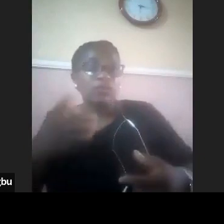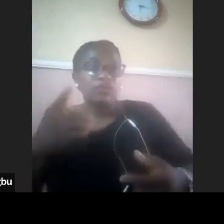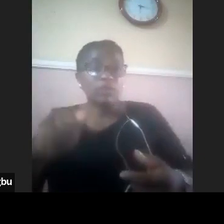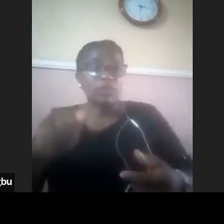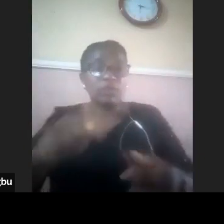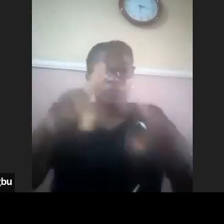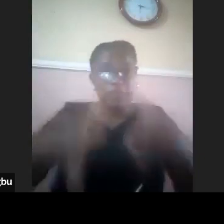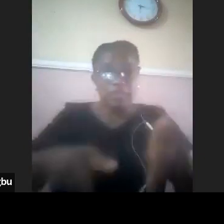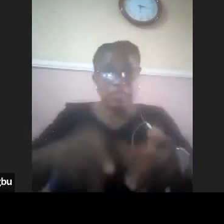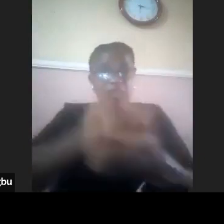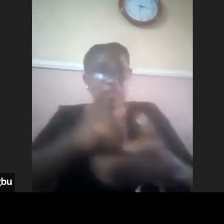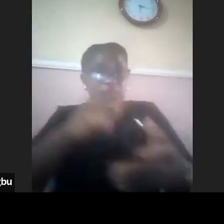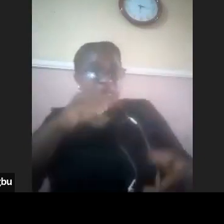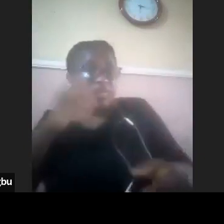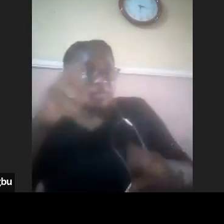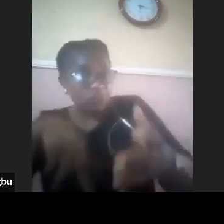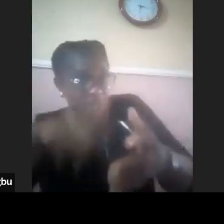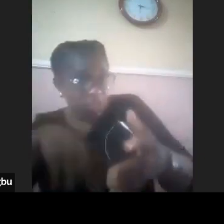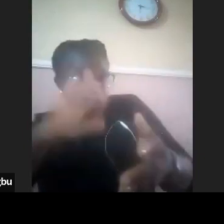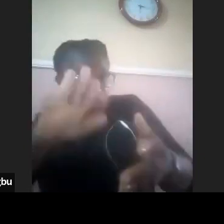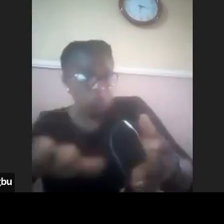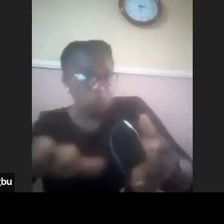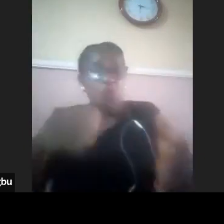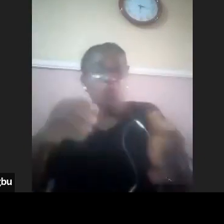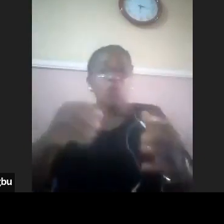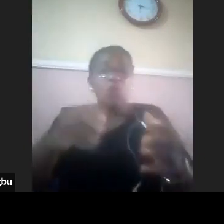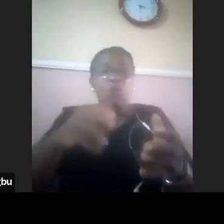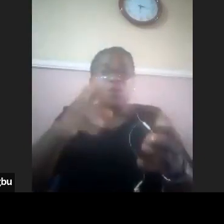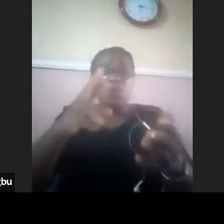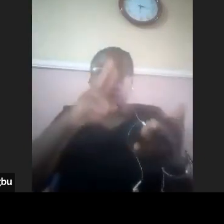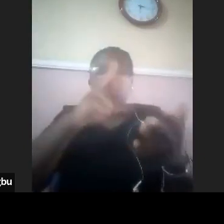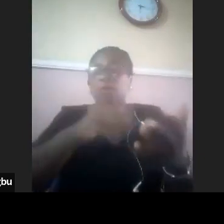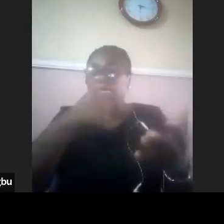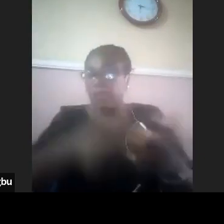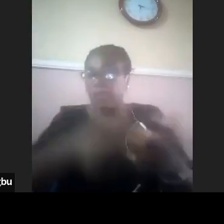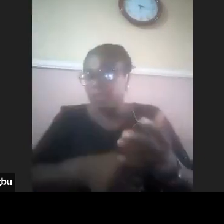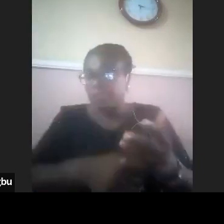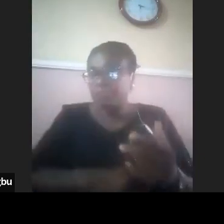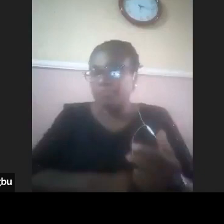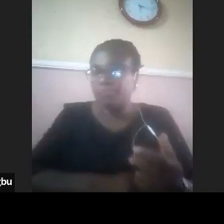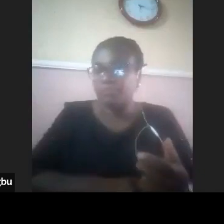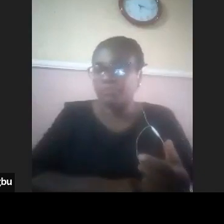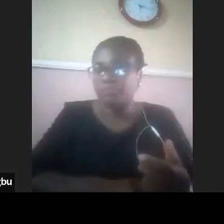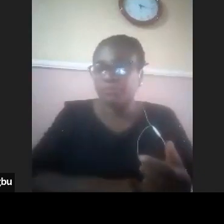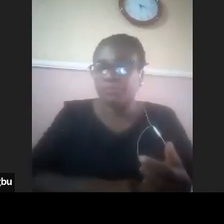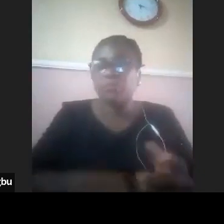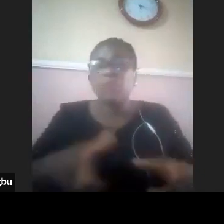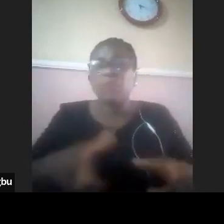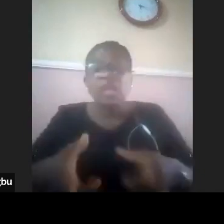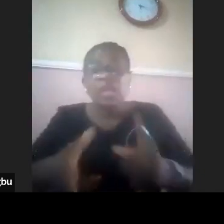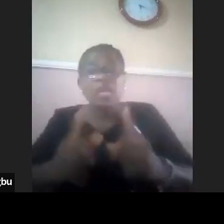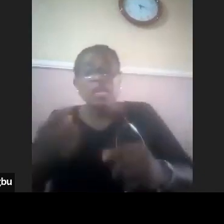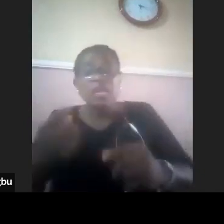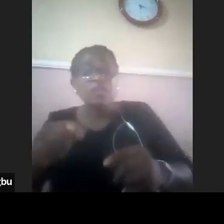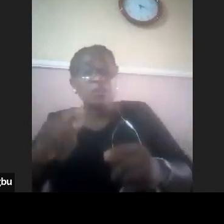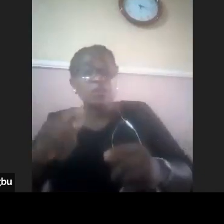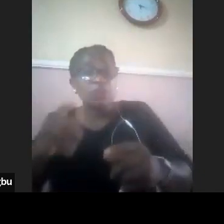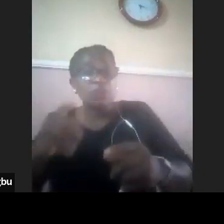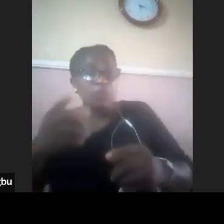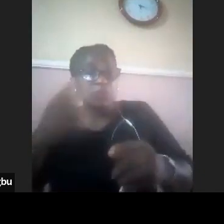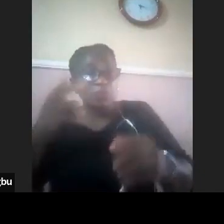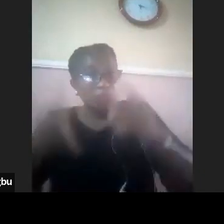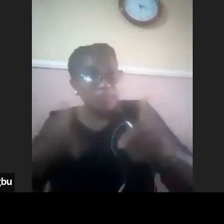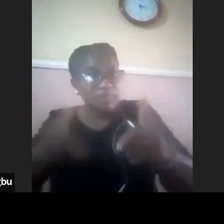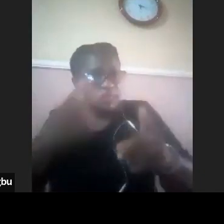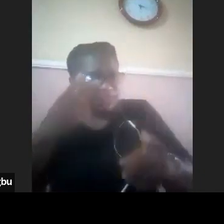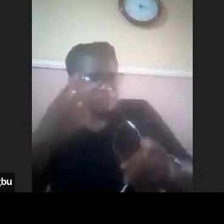It's that part where you let the person see beyond answers to a particular set of